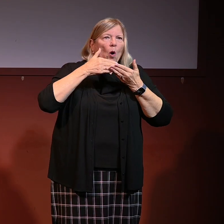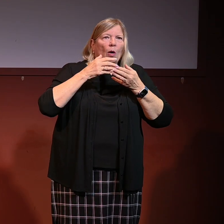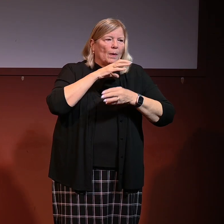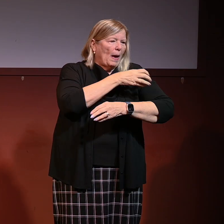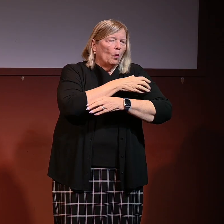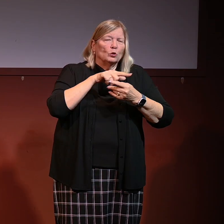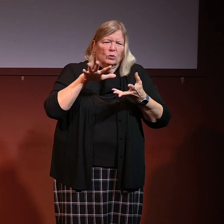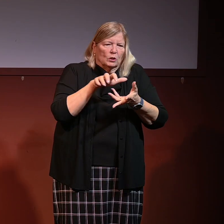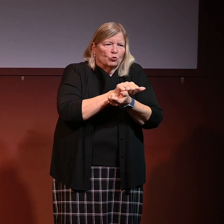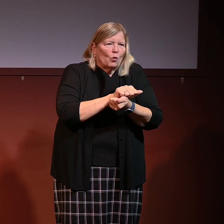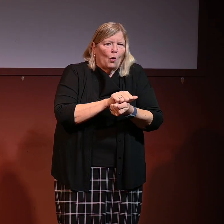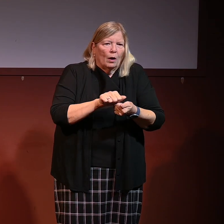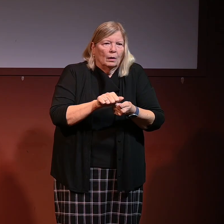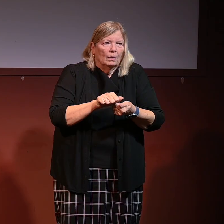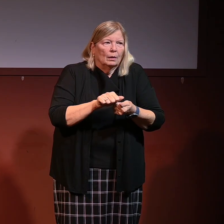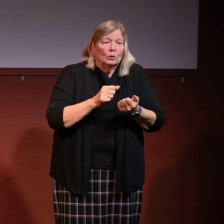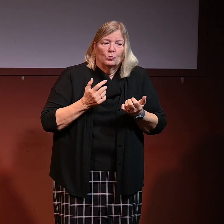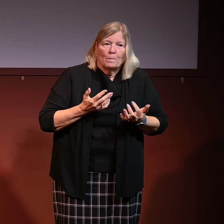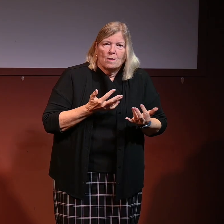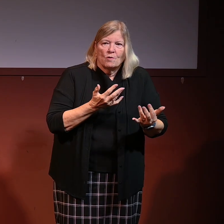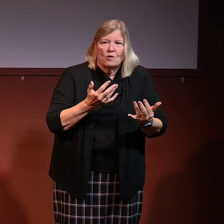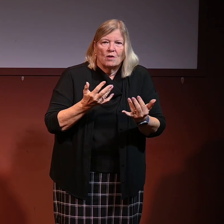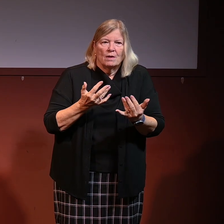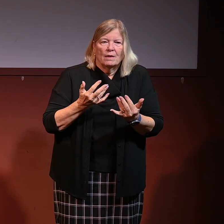destroy, to burn.